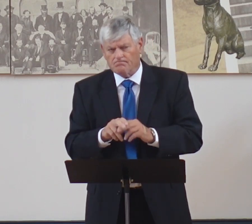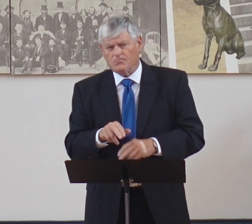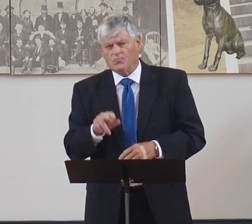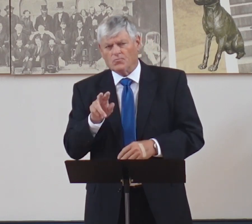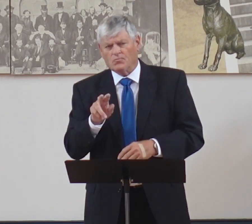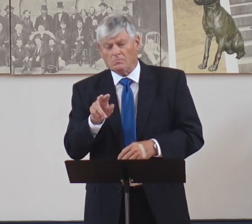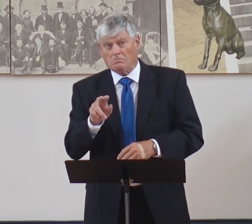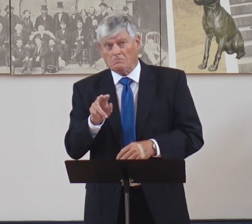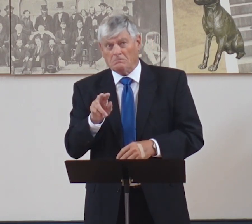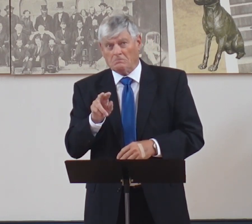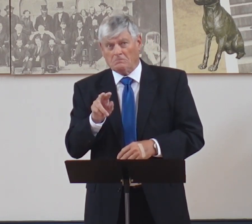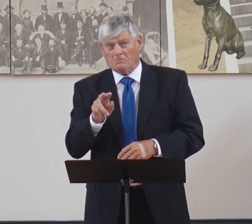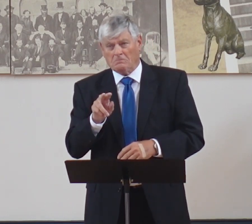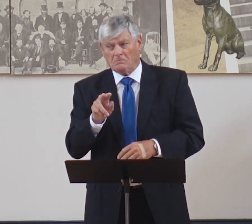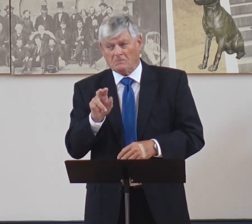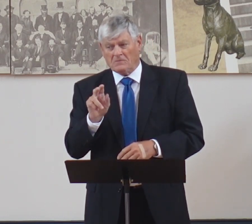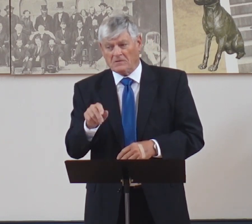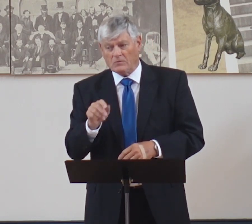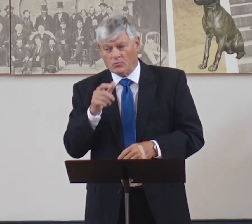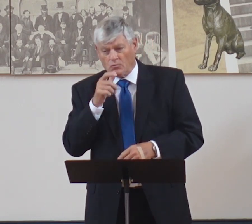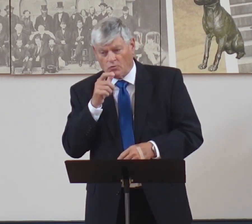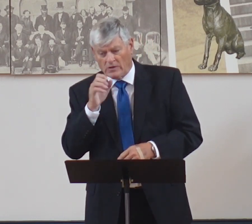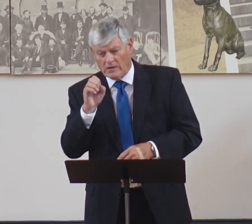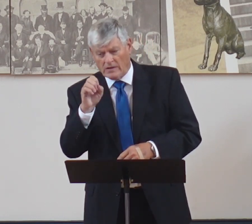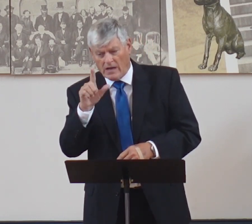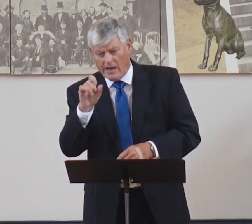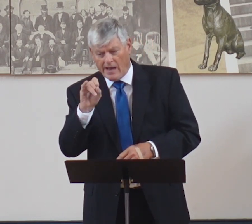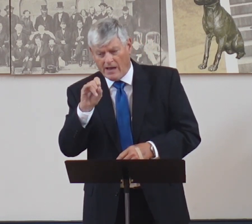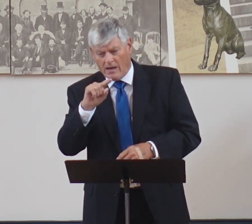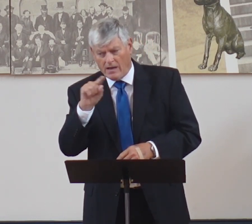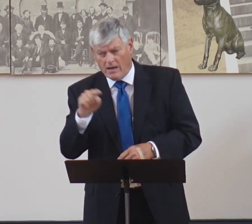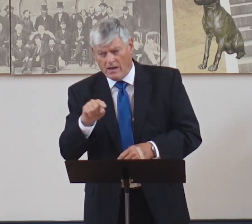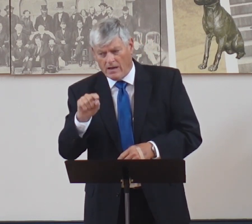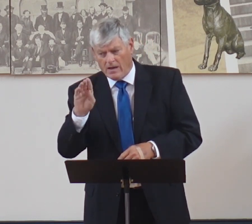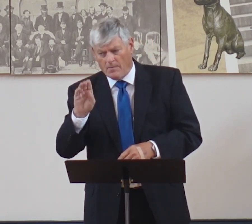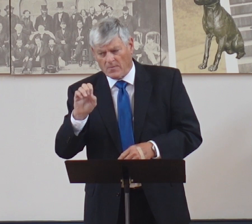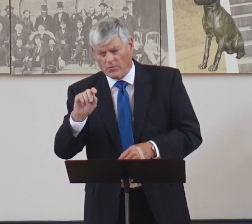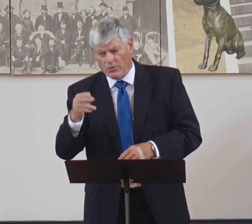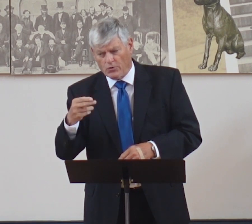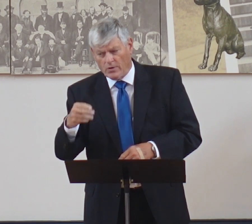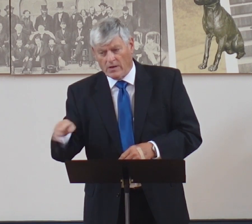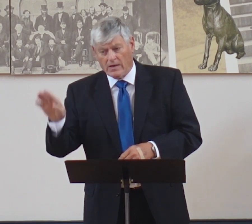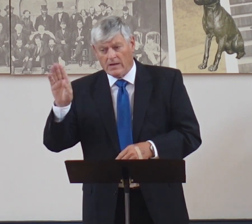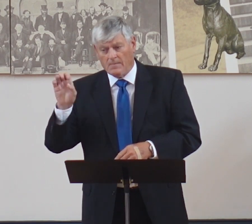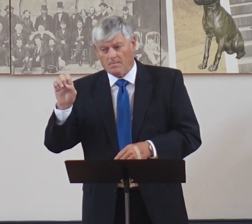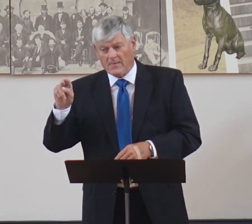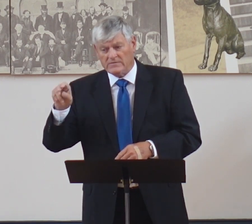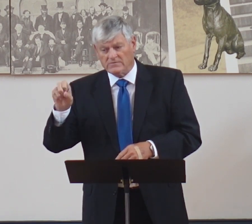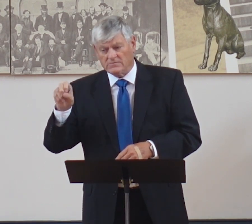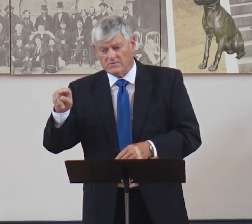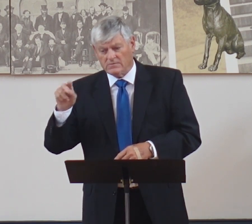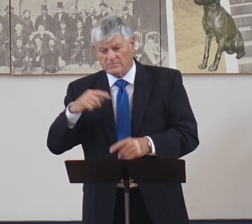remember exactly what it was, and there was, so we came out to Gallaudet, and Elizabeth